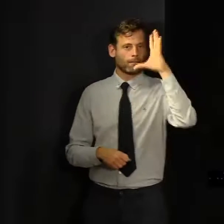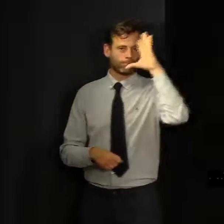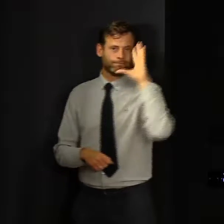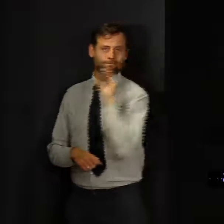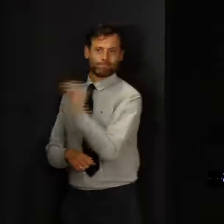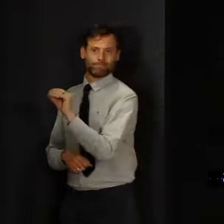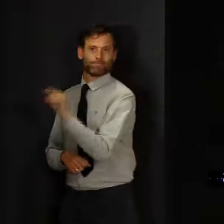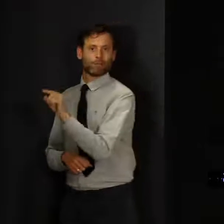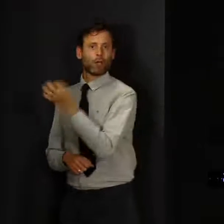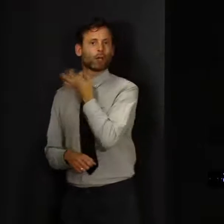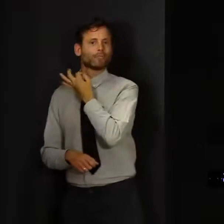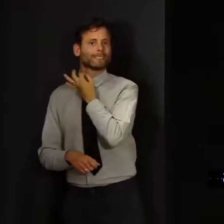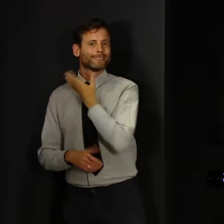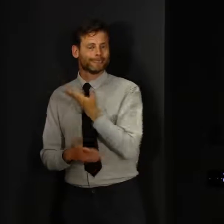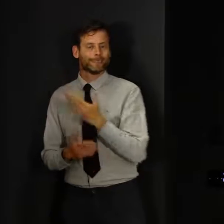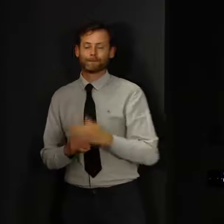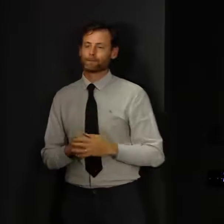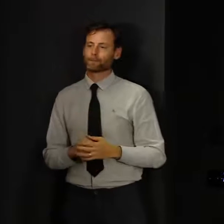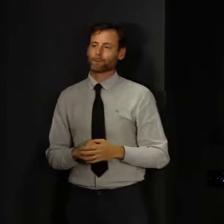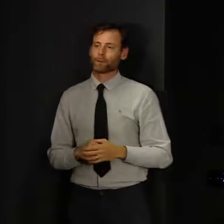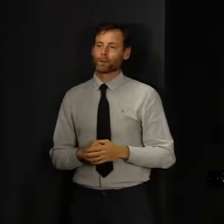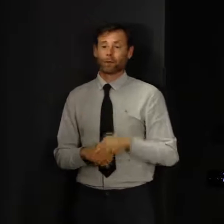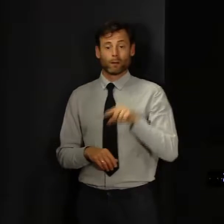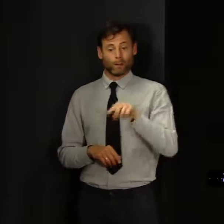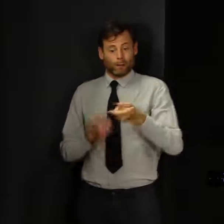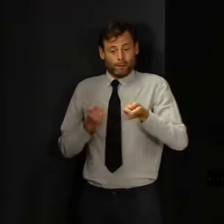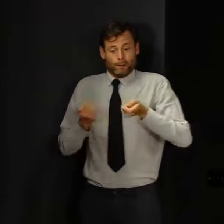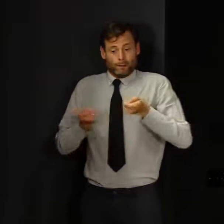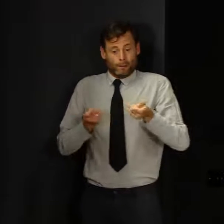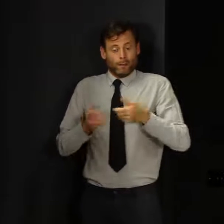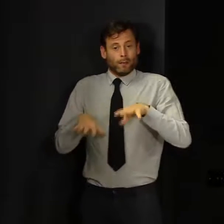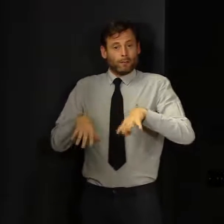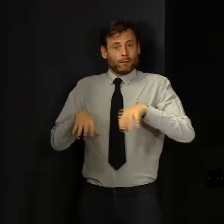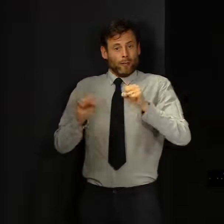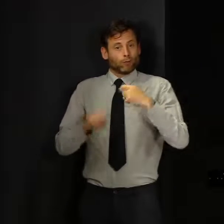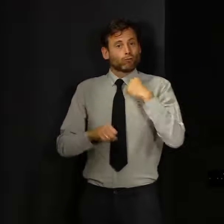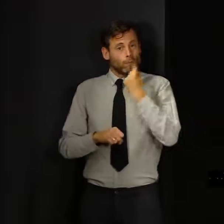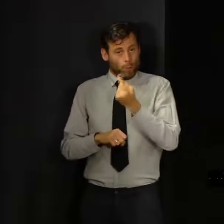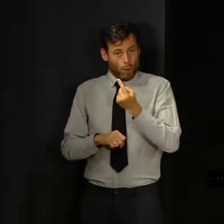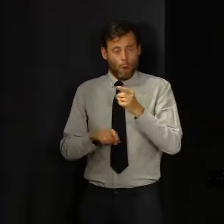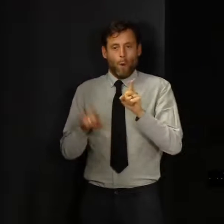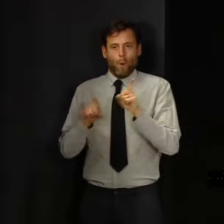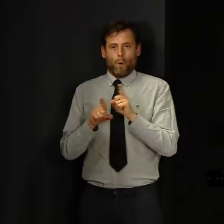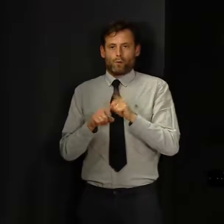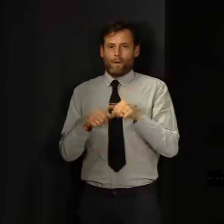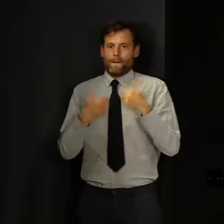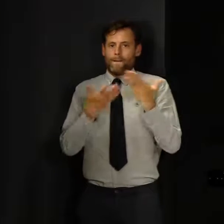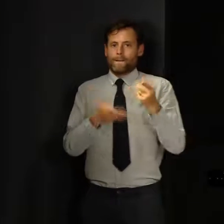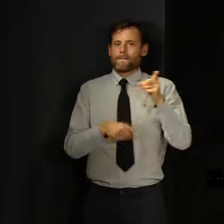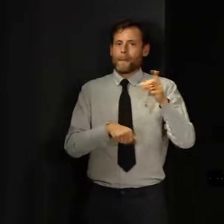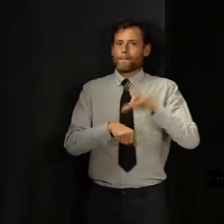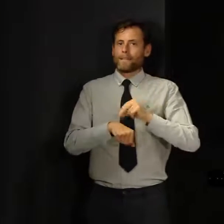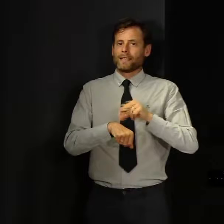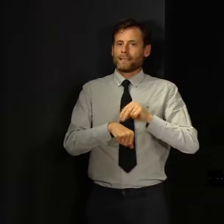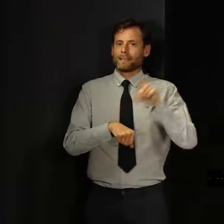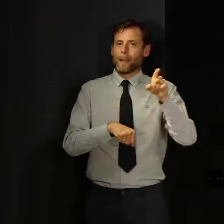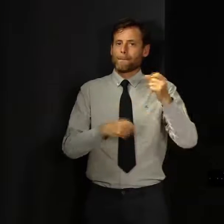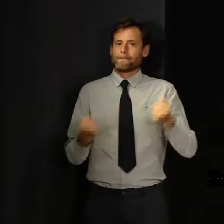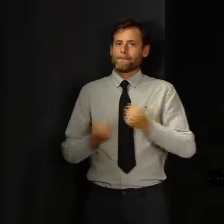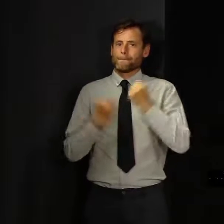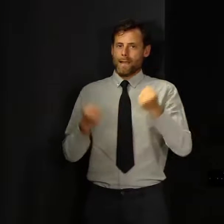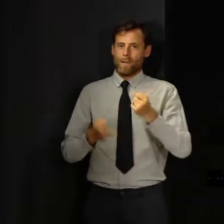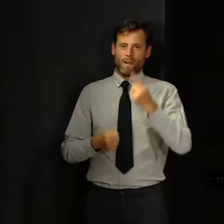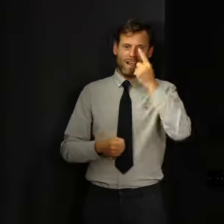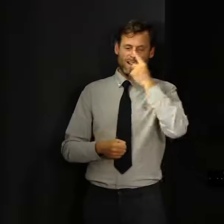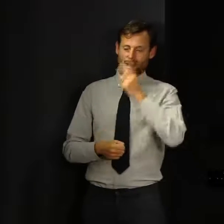regulations which will come into force tomorrow will also provide powers for police officers to issue a fixed penalty notice to anyone